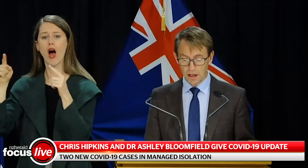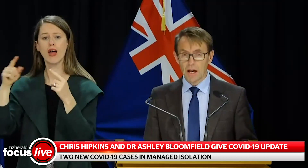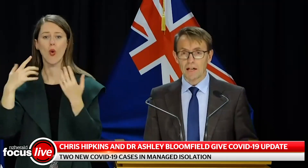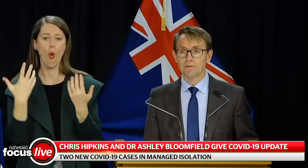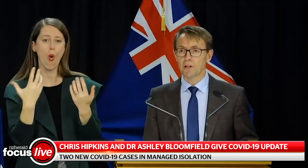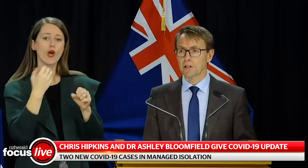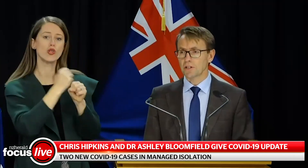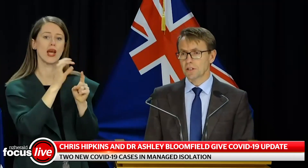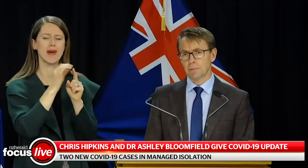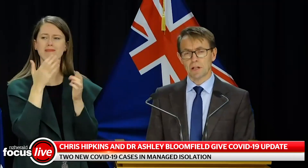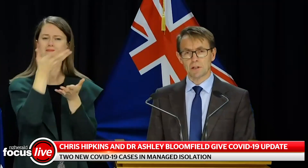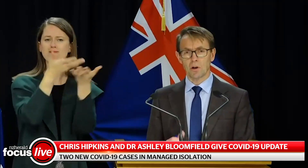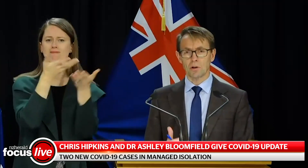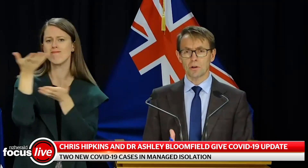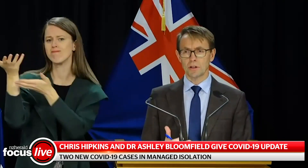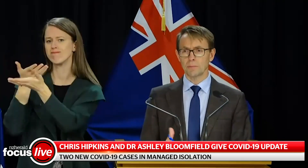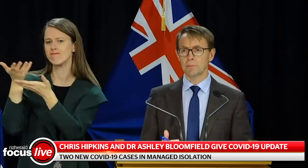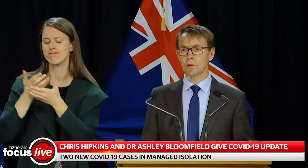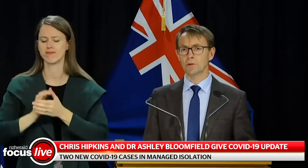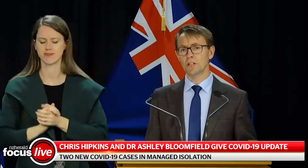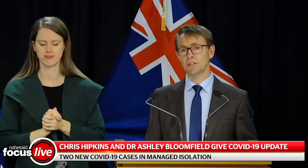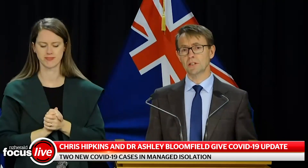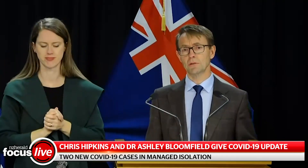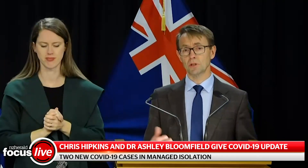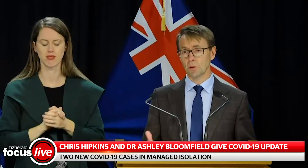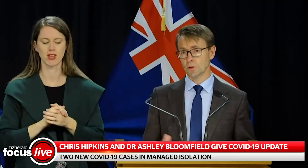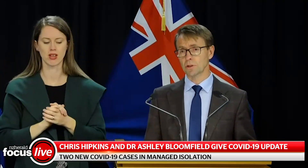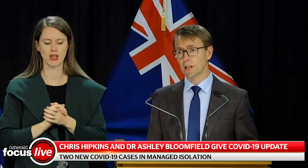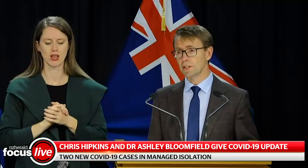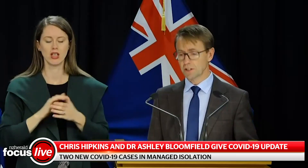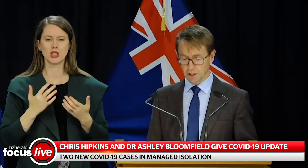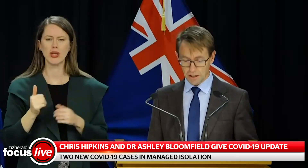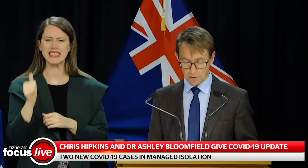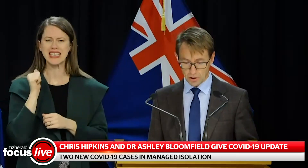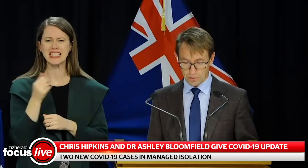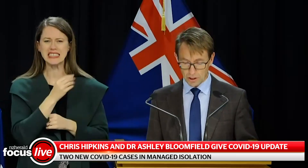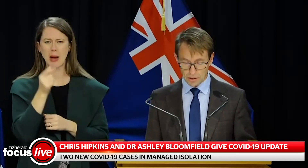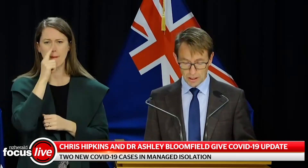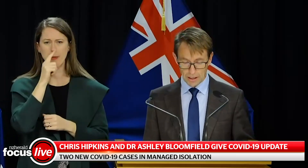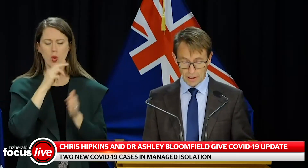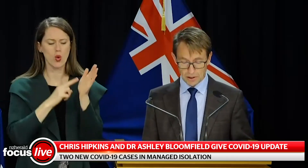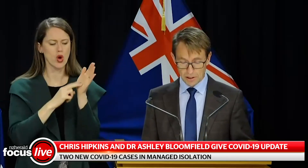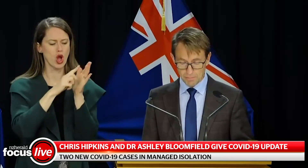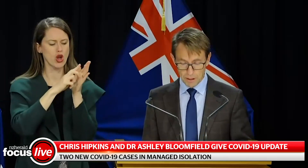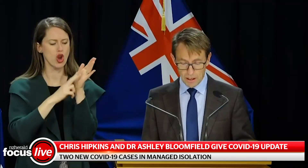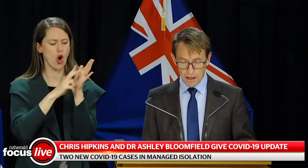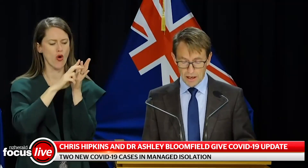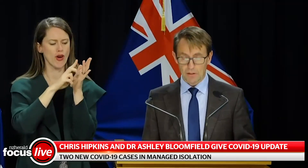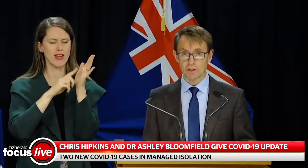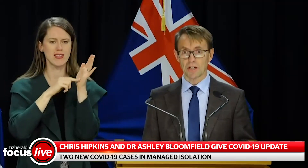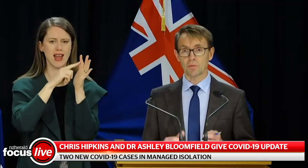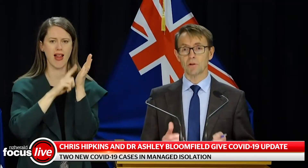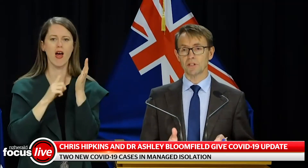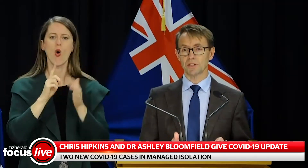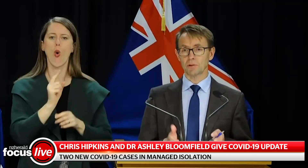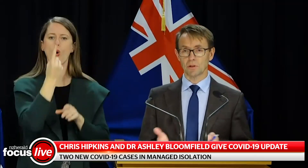test. And finally, just an update on the people whose tests results were delayed yesterday at the Novotel Ellerslie.